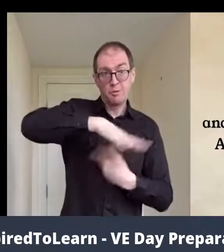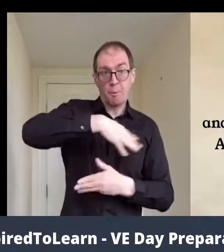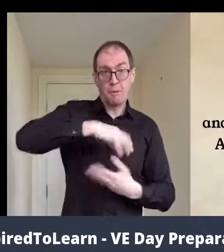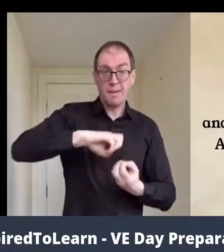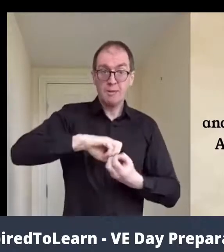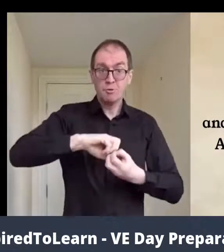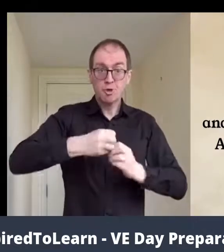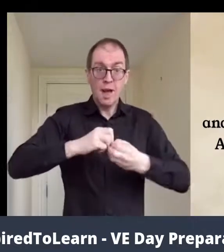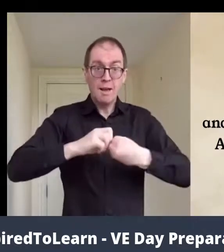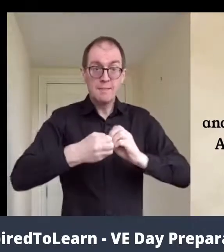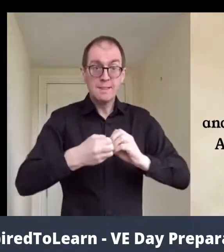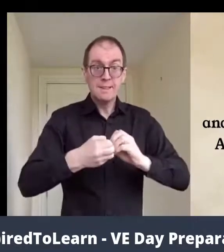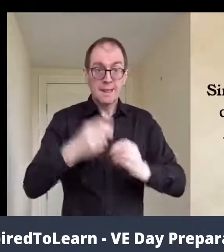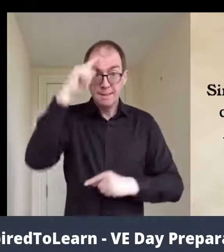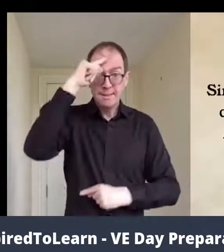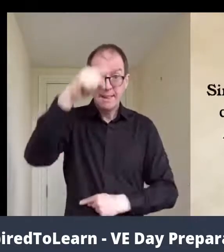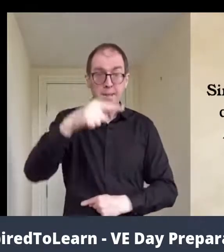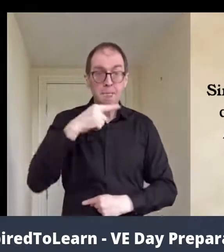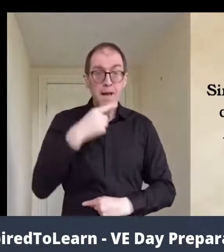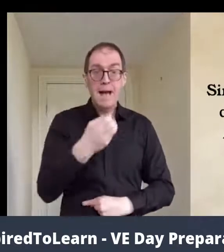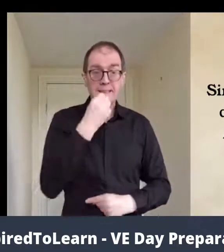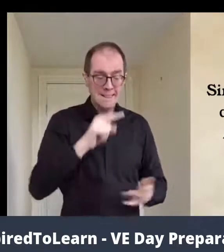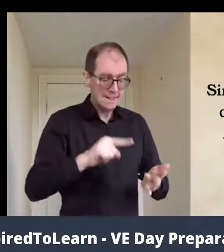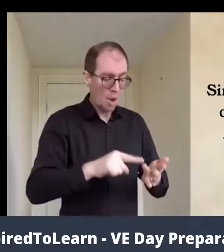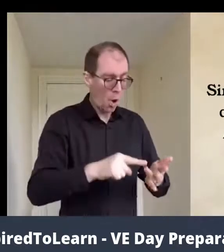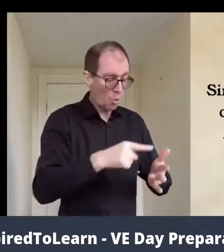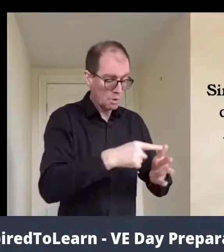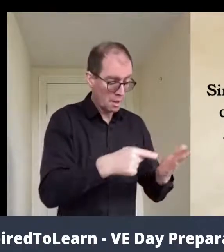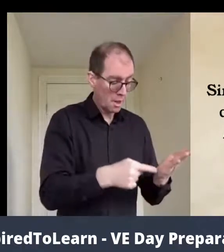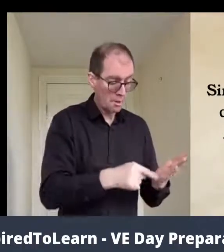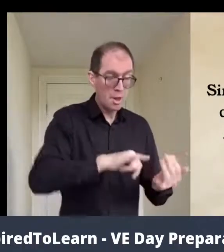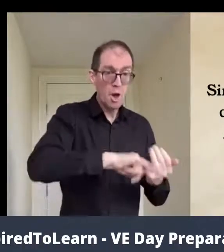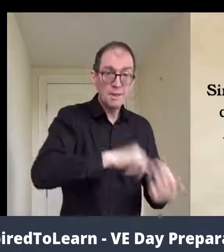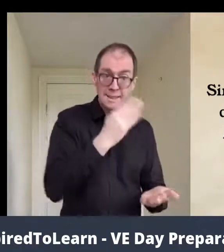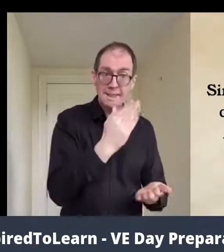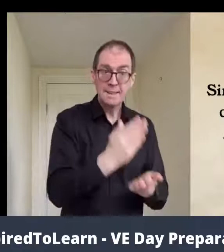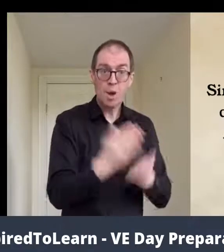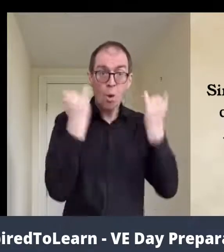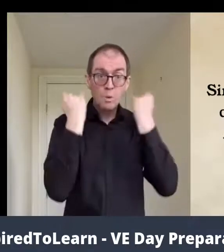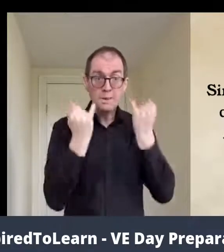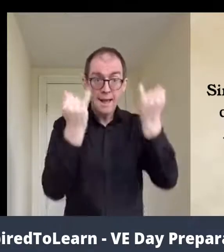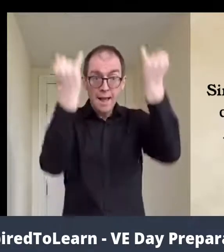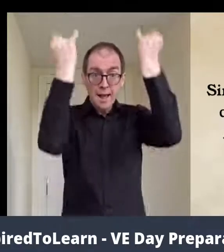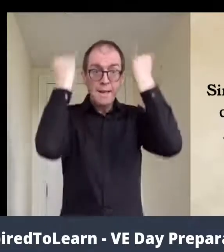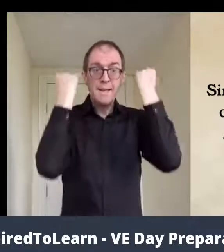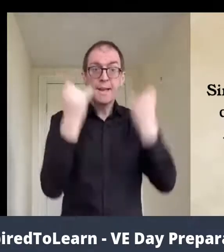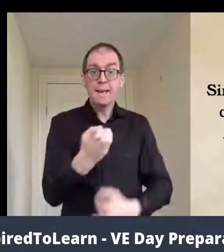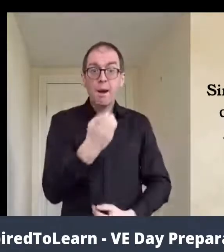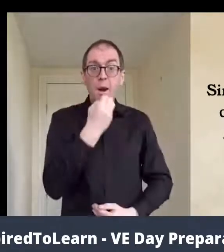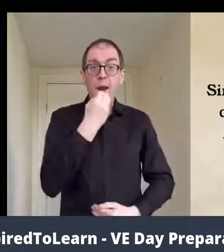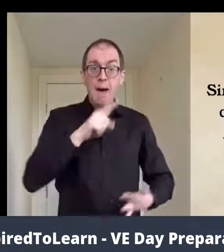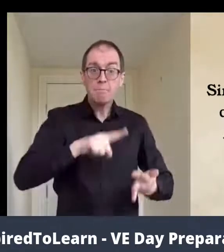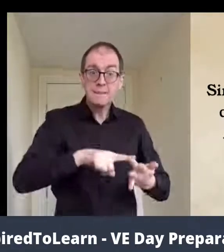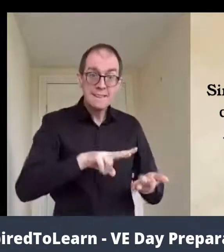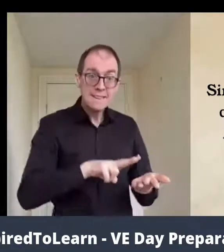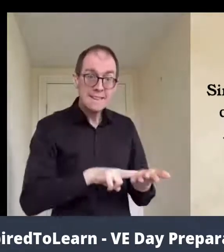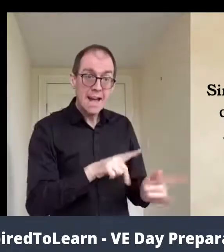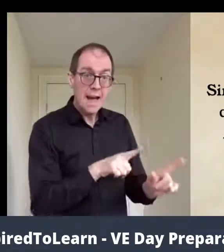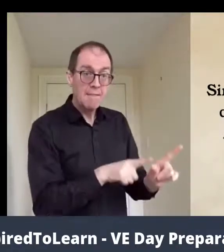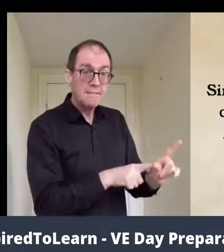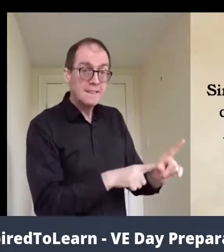bit jumbled and jiving, sing Mairs eat oats and does eat oats, and little lambs